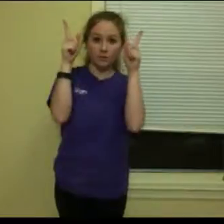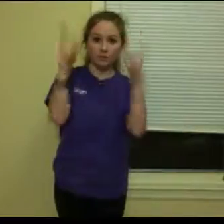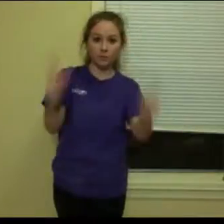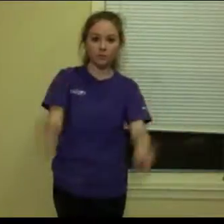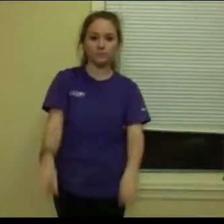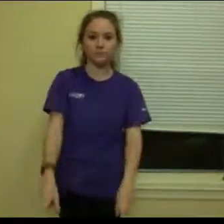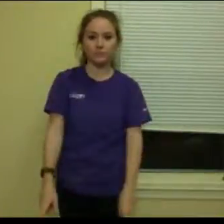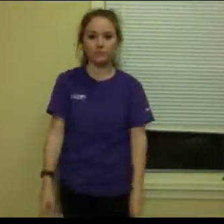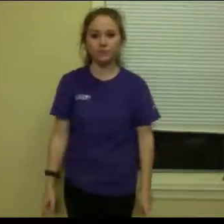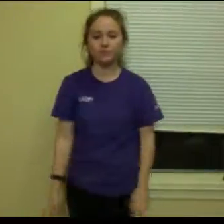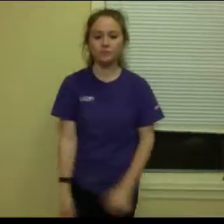is enlightenment.